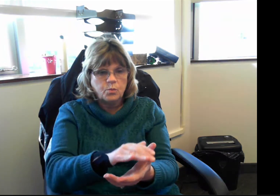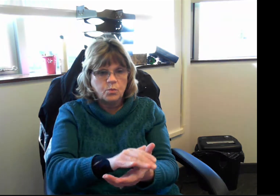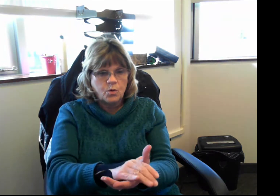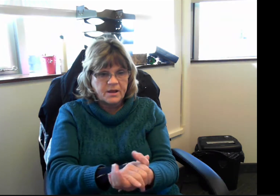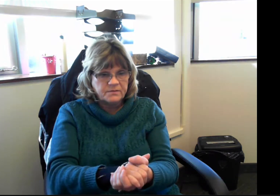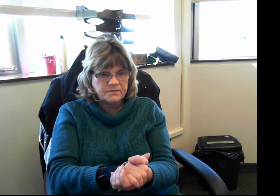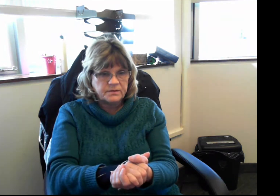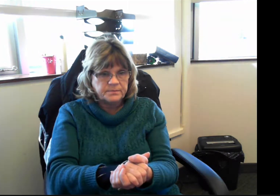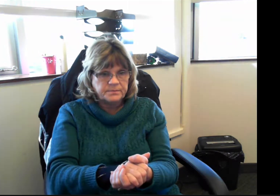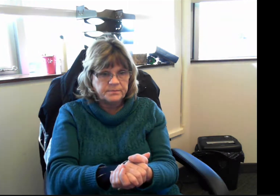wife.